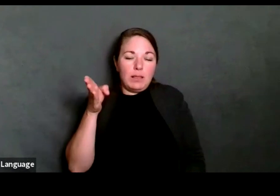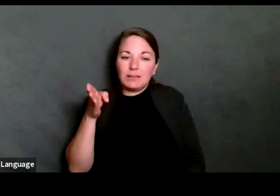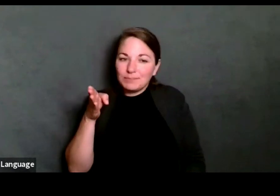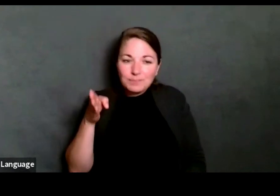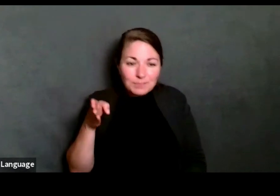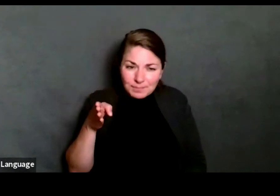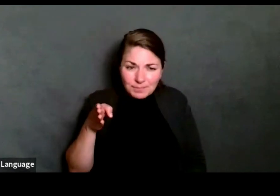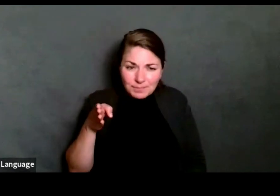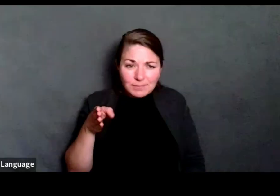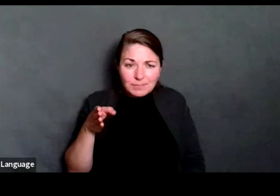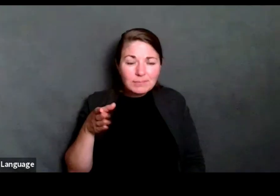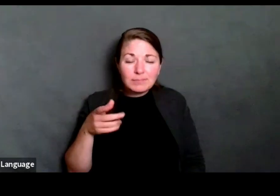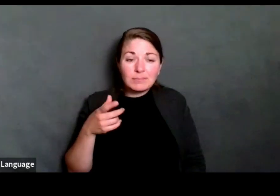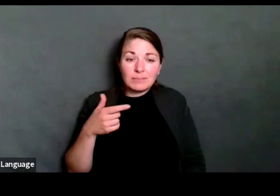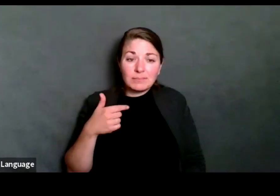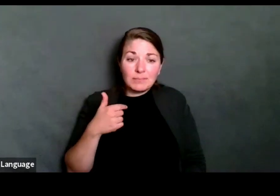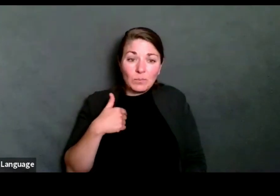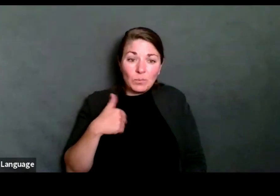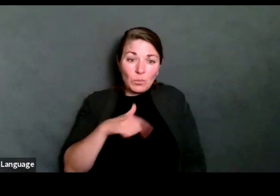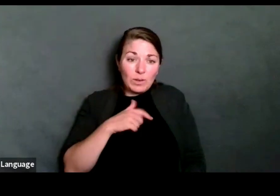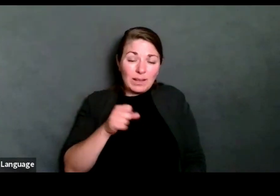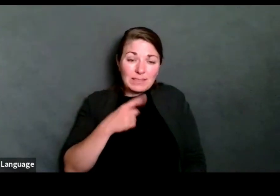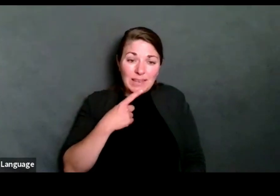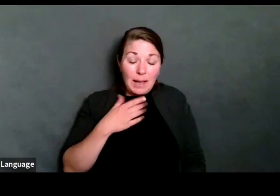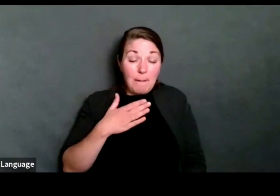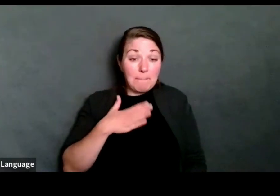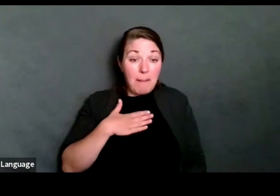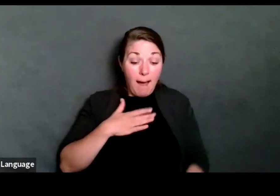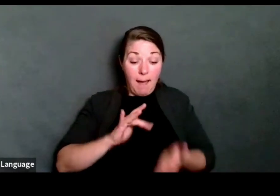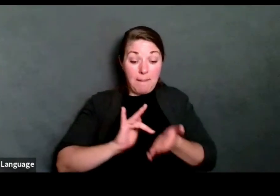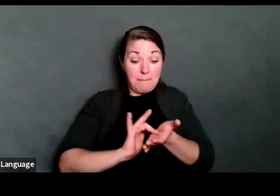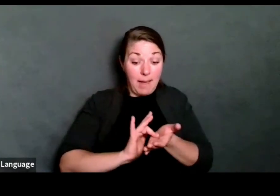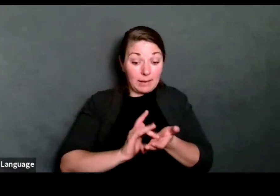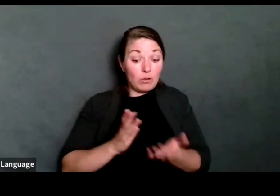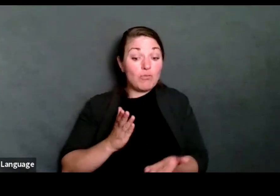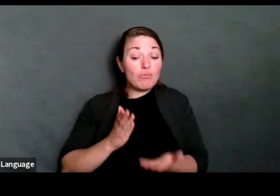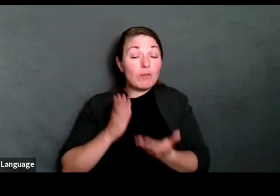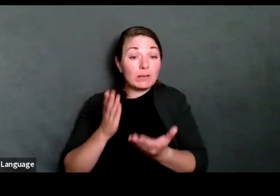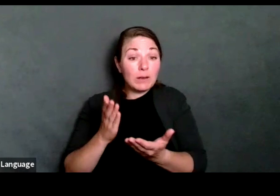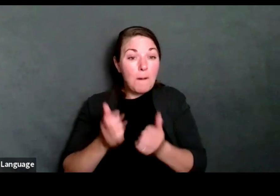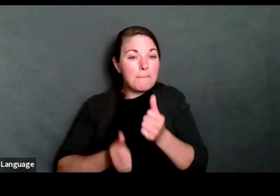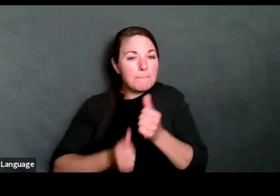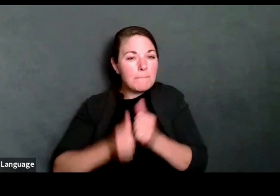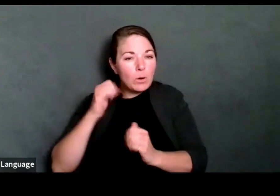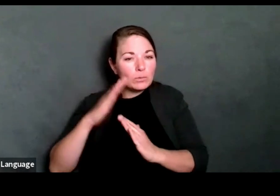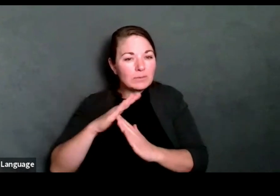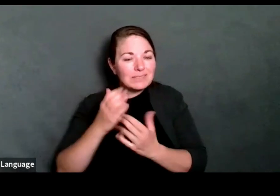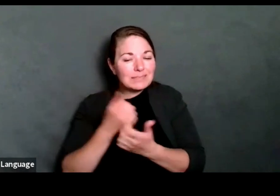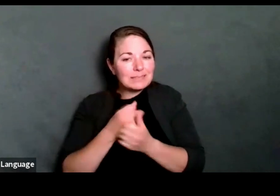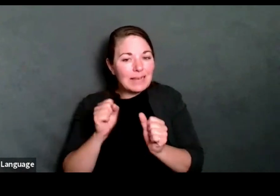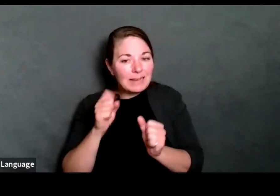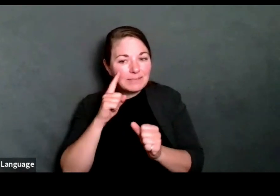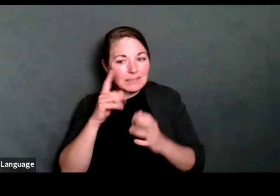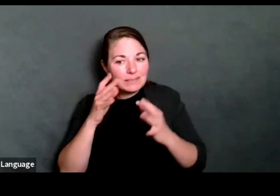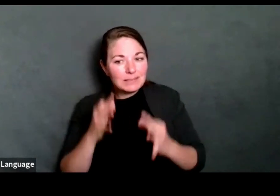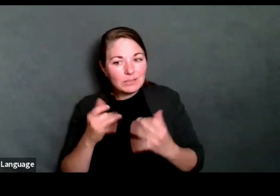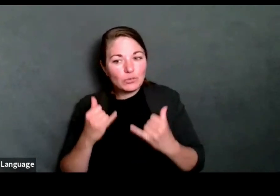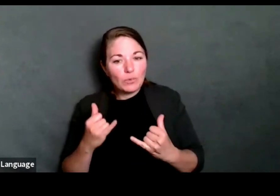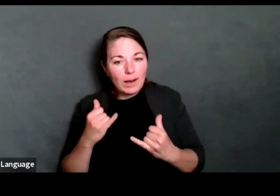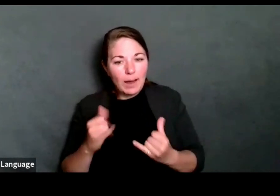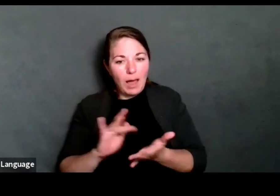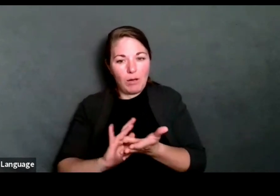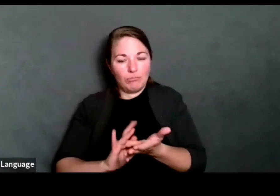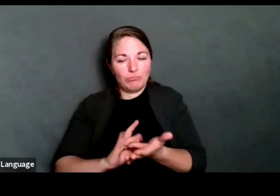say, "It is absolutely my medical recommendation that the safest medical choice you could make right now would be to take